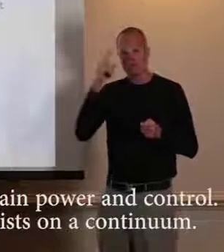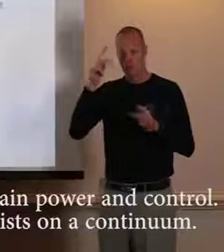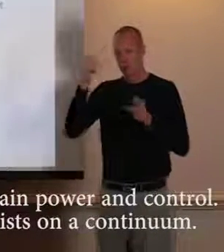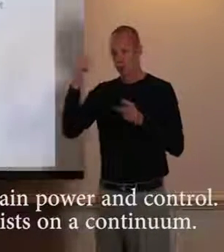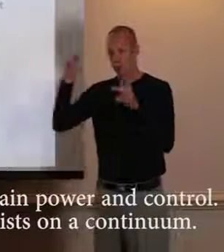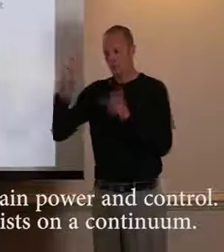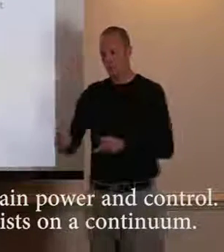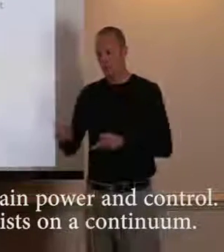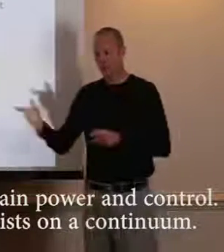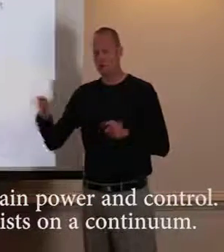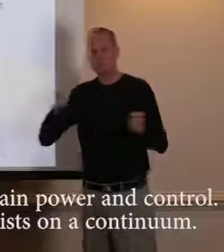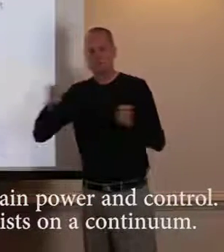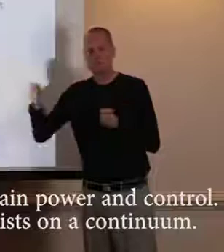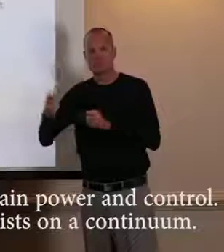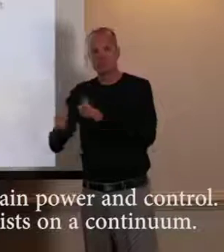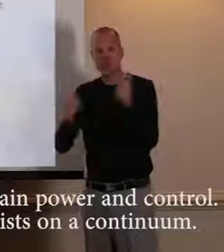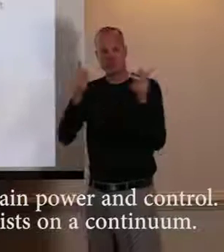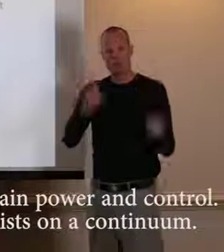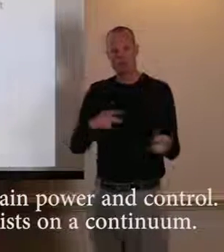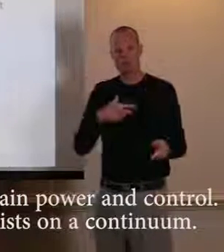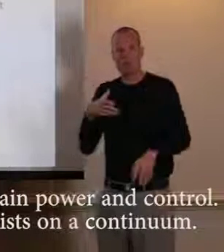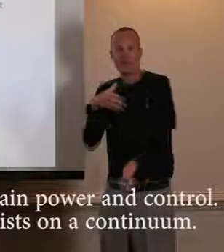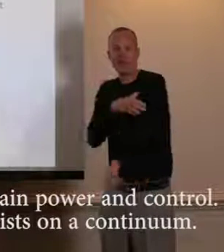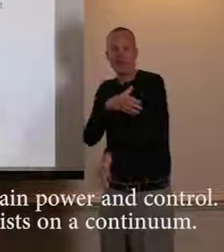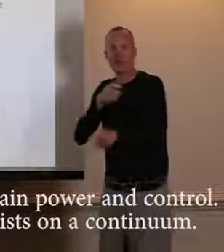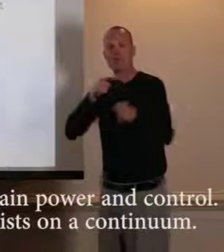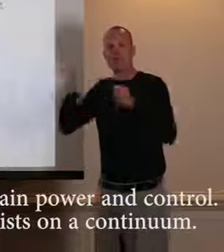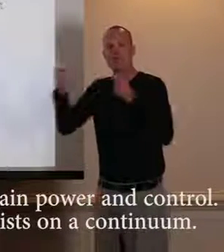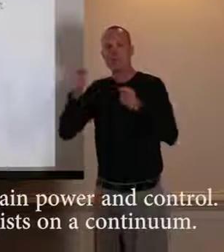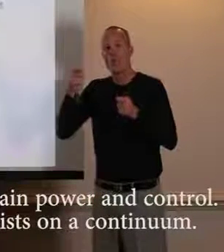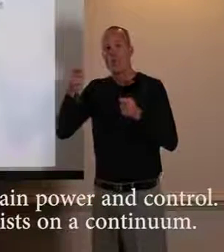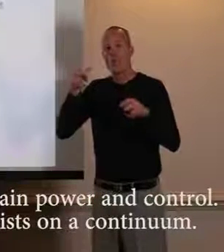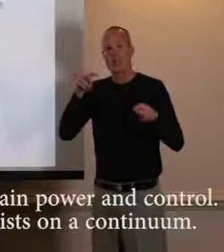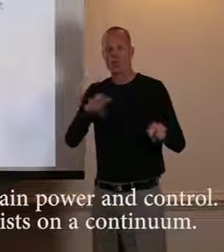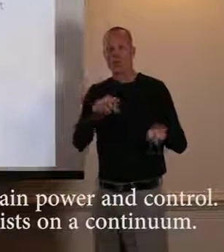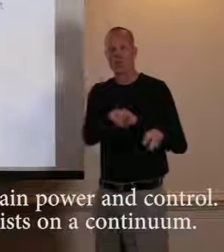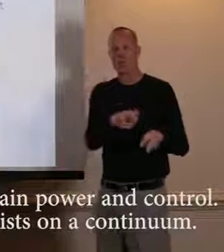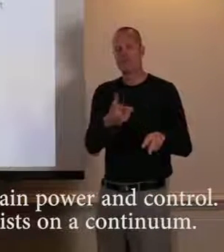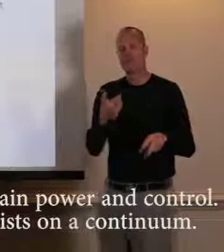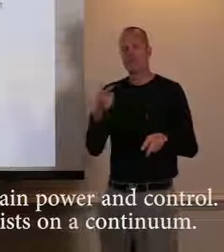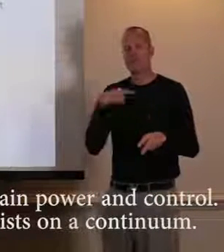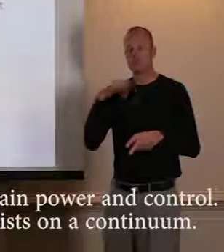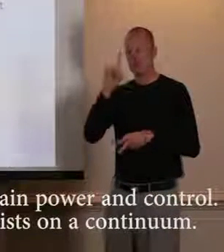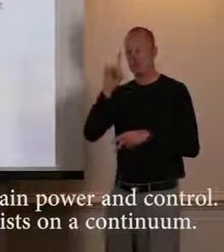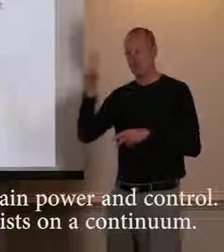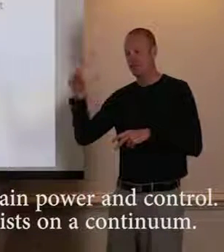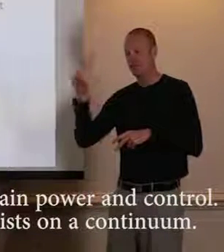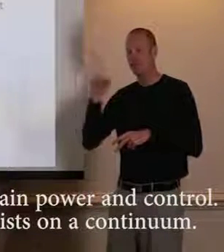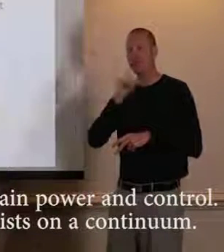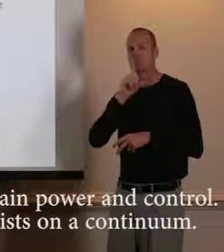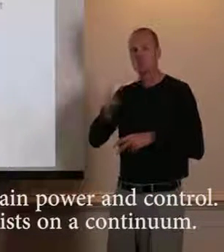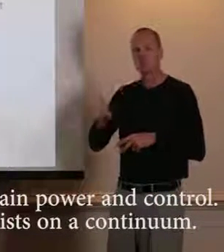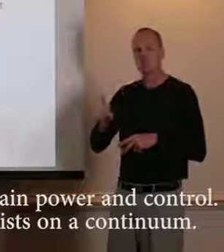uses over another to gain power and control. Domestic violence actually exists on a